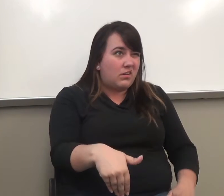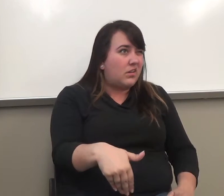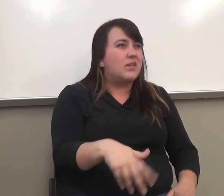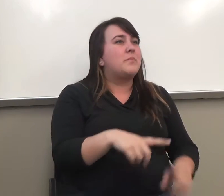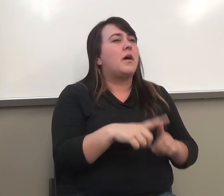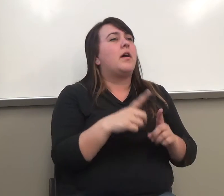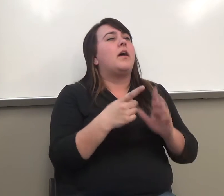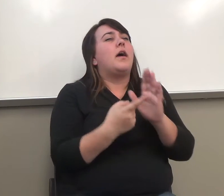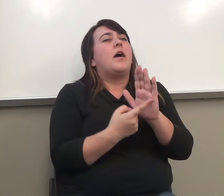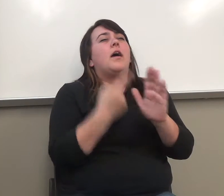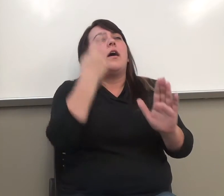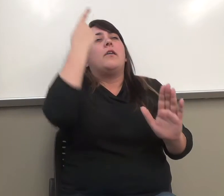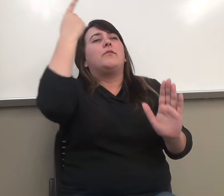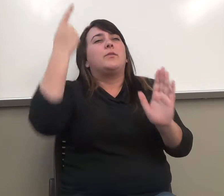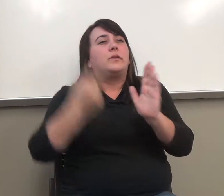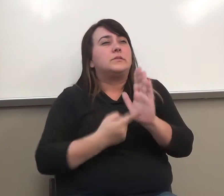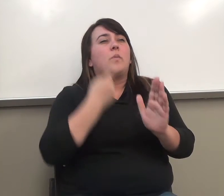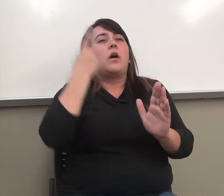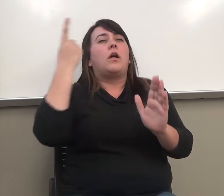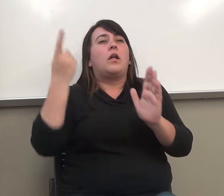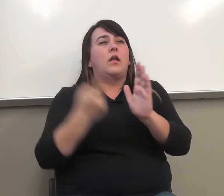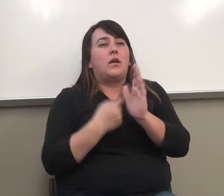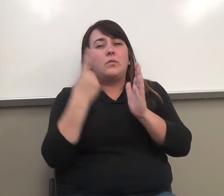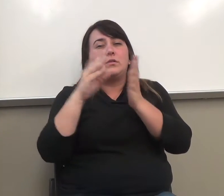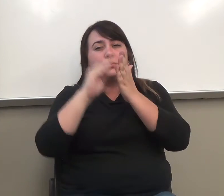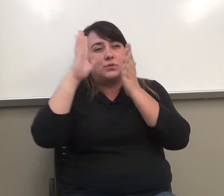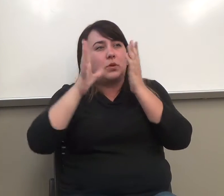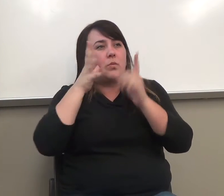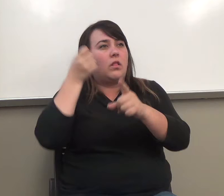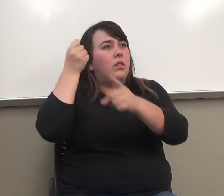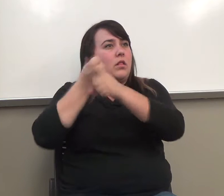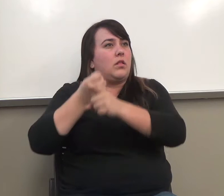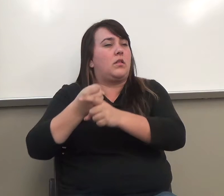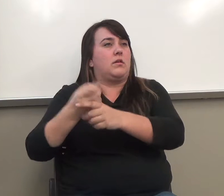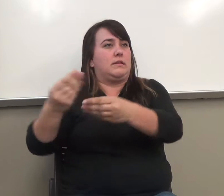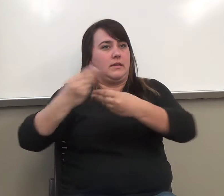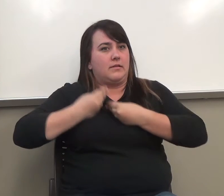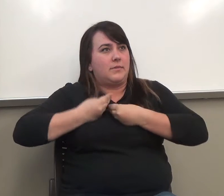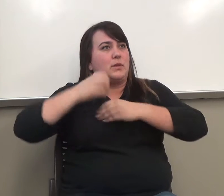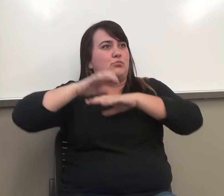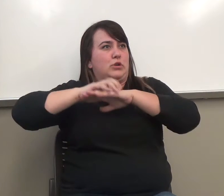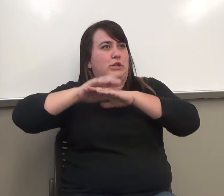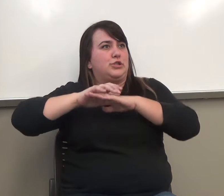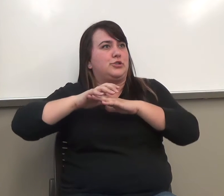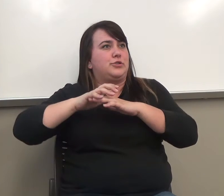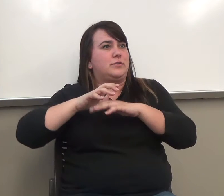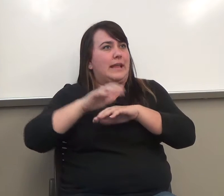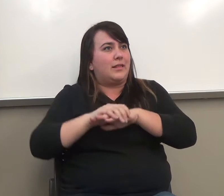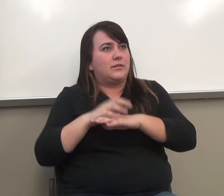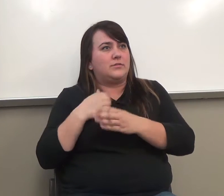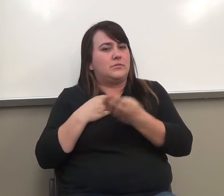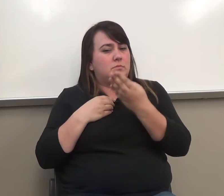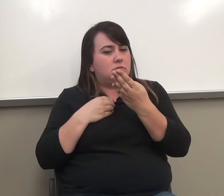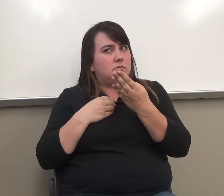couple of semesters, I get someone in the class who has been educated in, usually it's